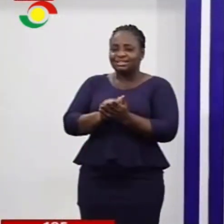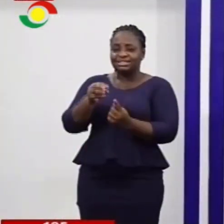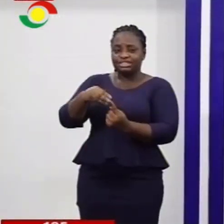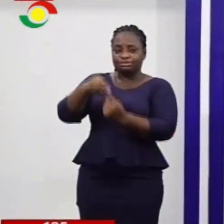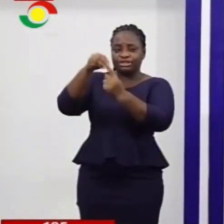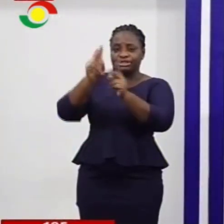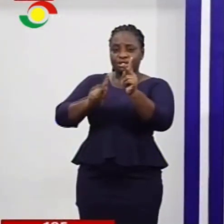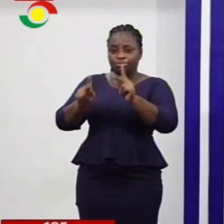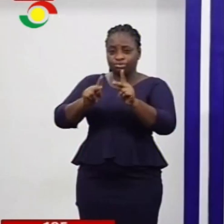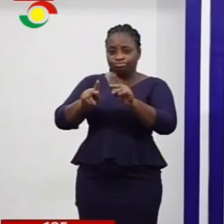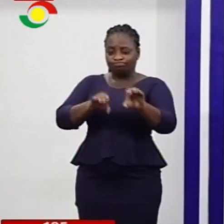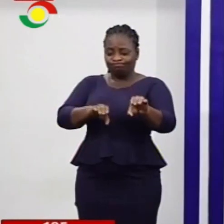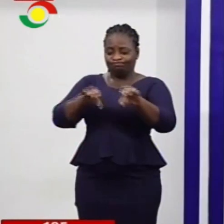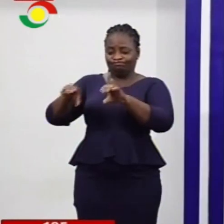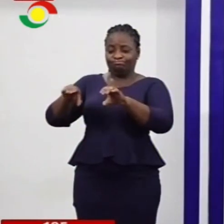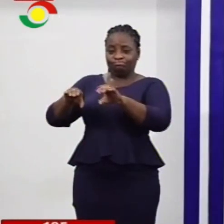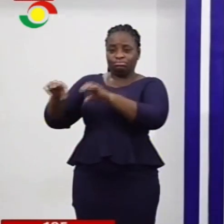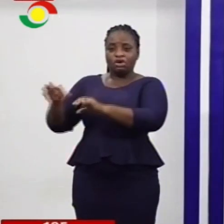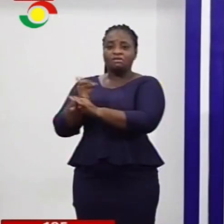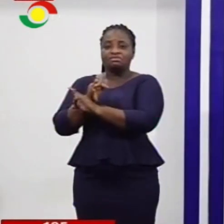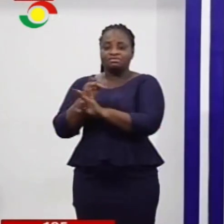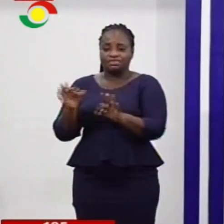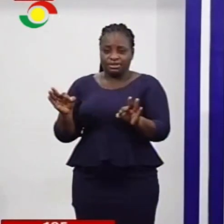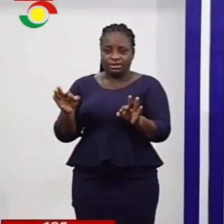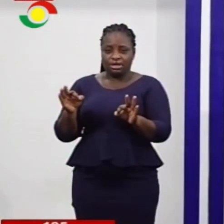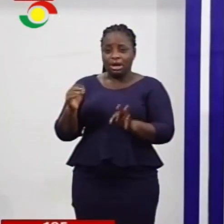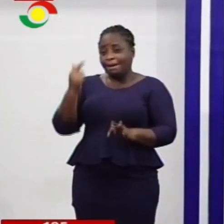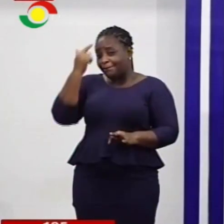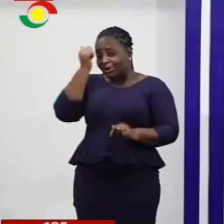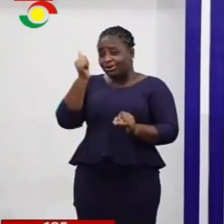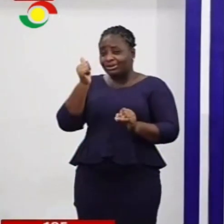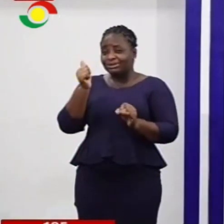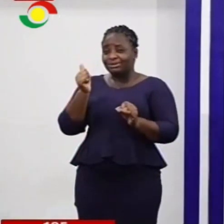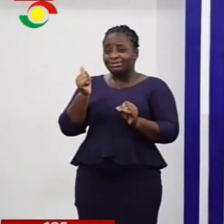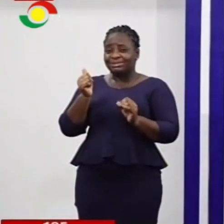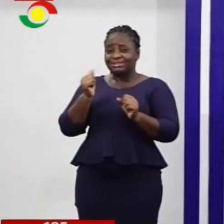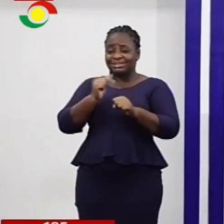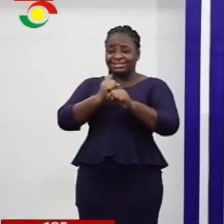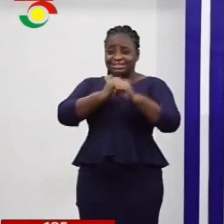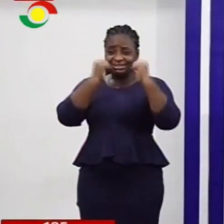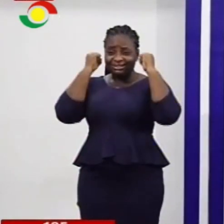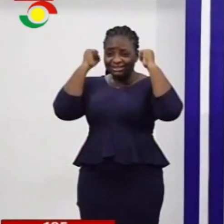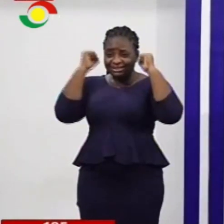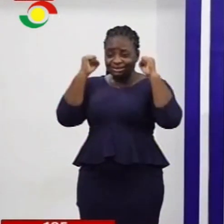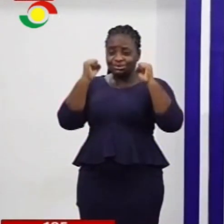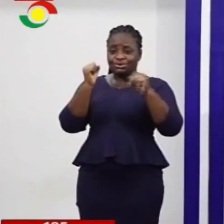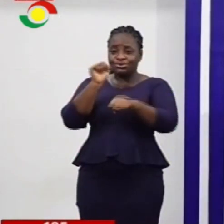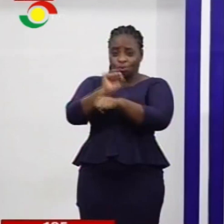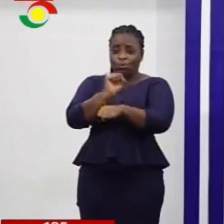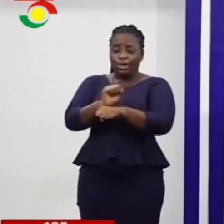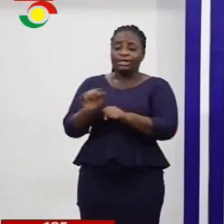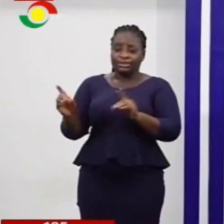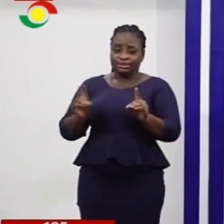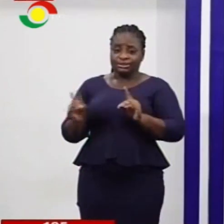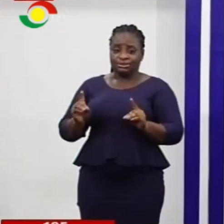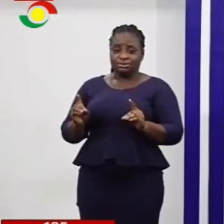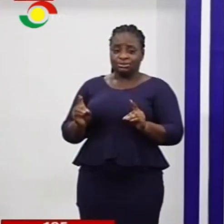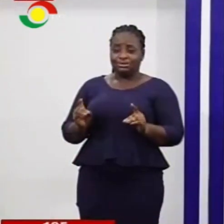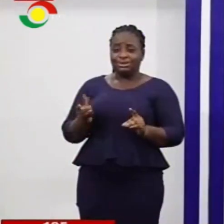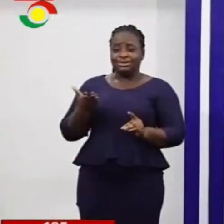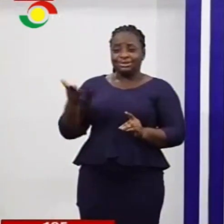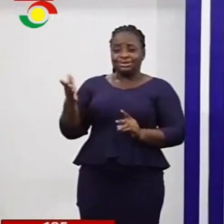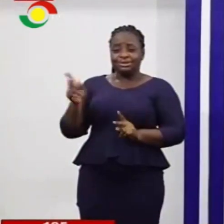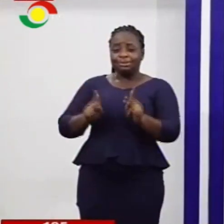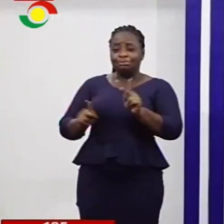persons who can move freely because of the critical functions that they perform. Those persons are